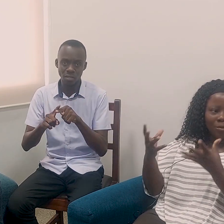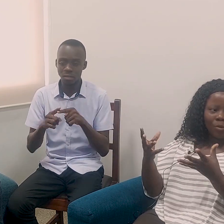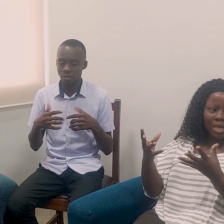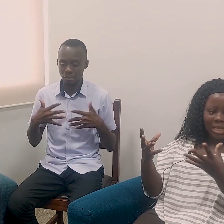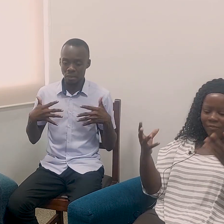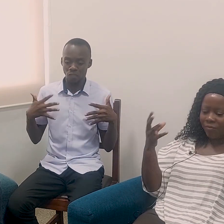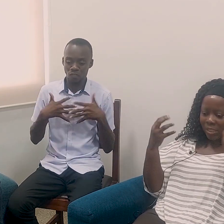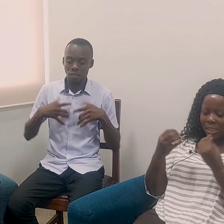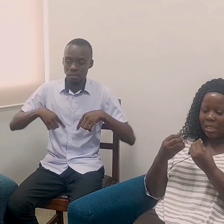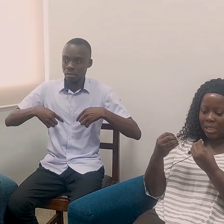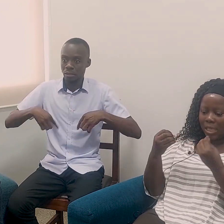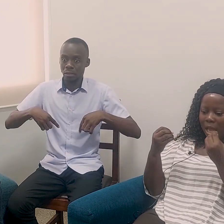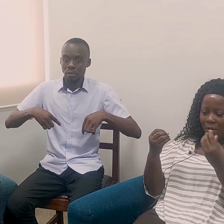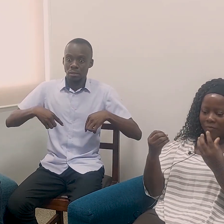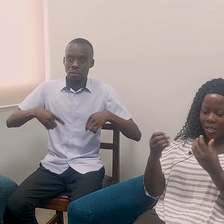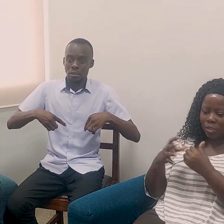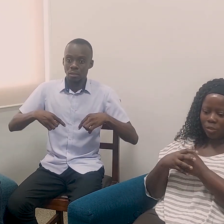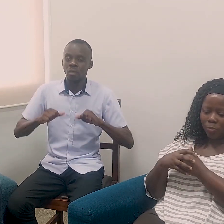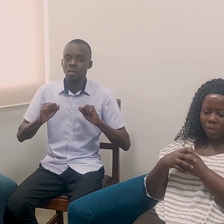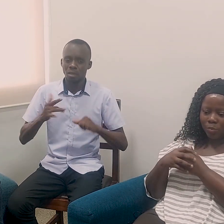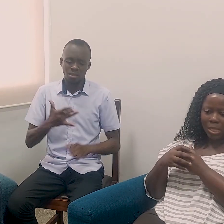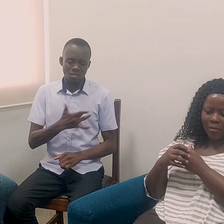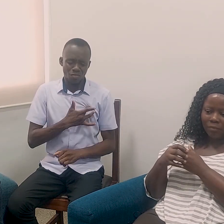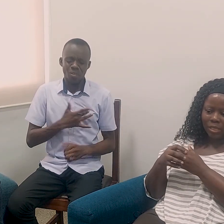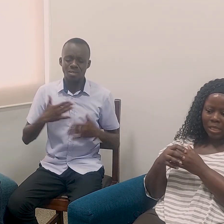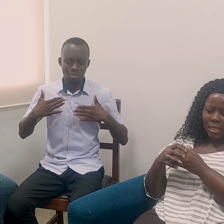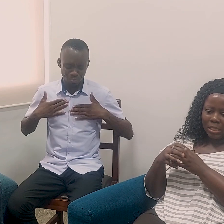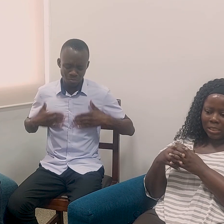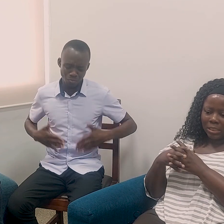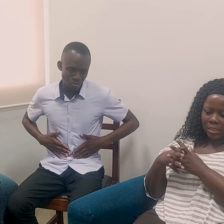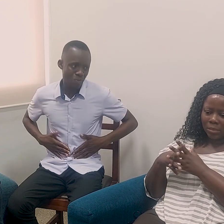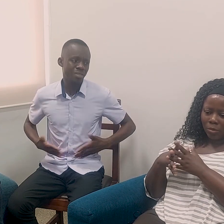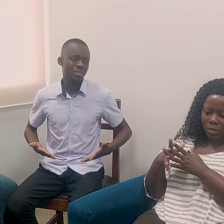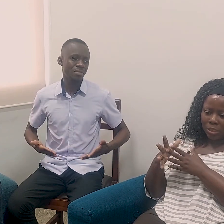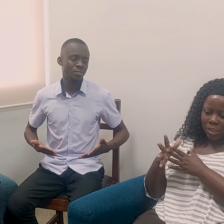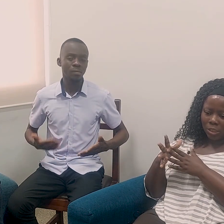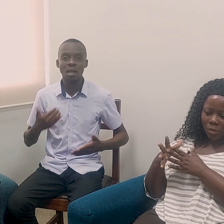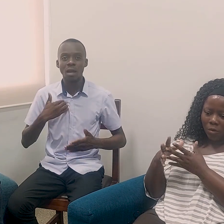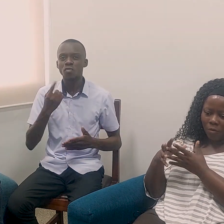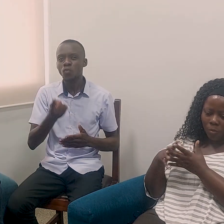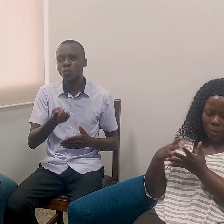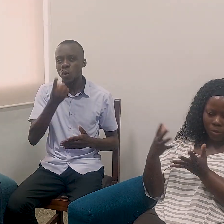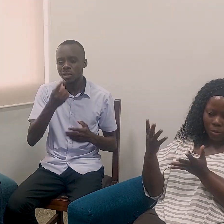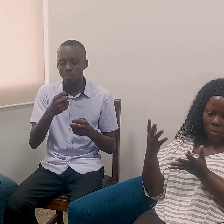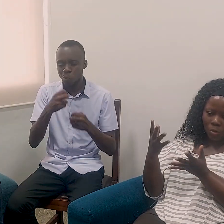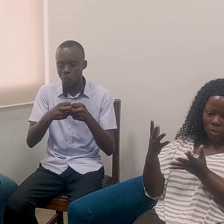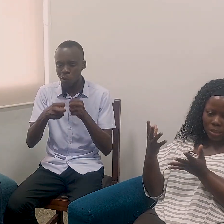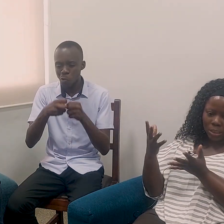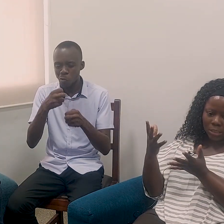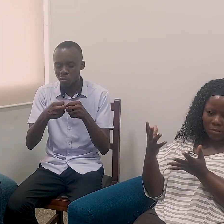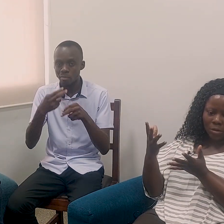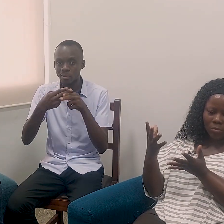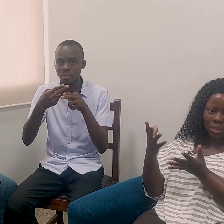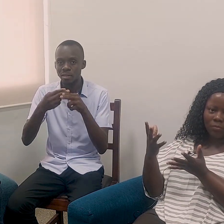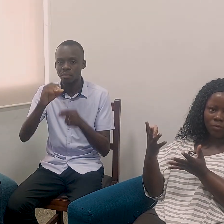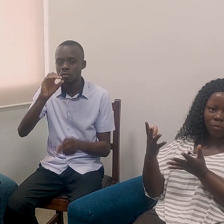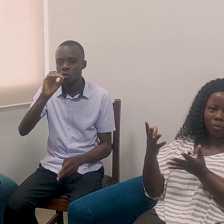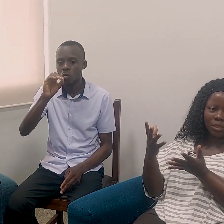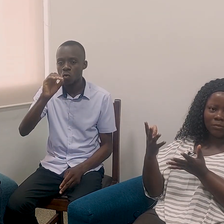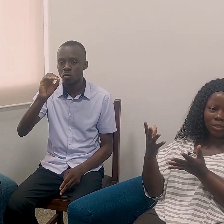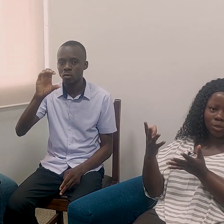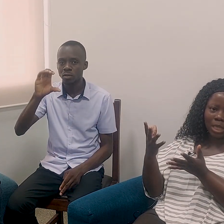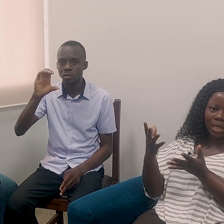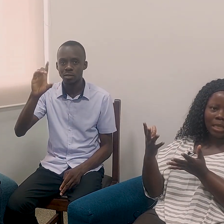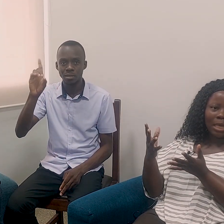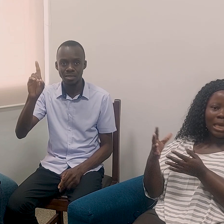has the way it physically affects your body. We have this condition, or what we call OCD, obsessive